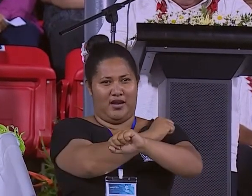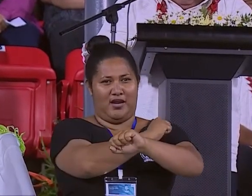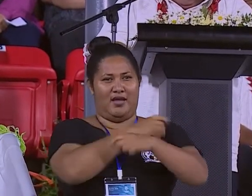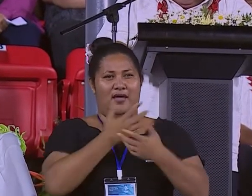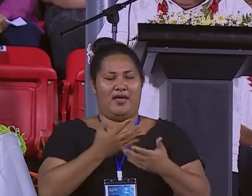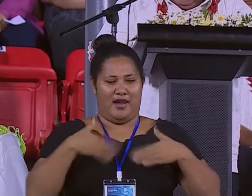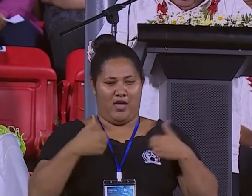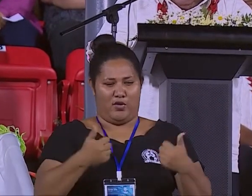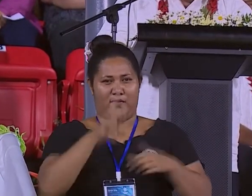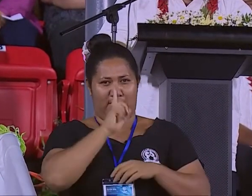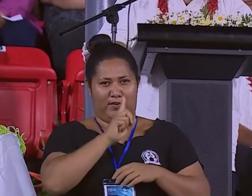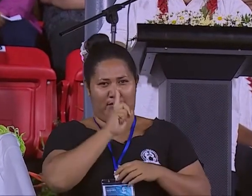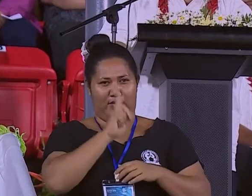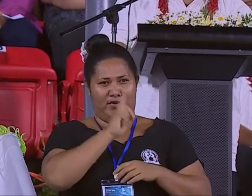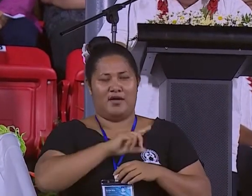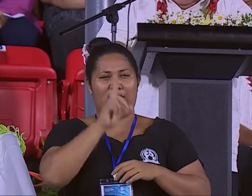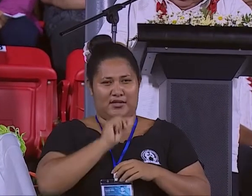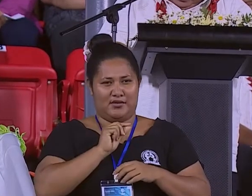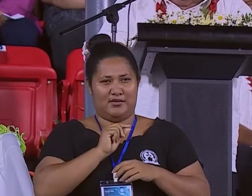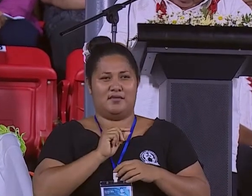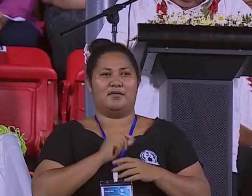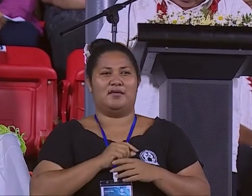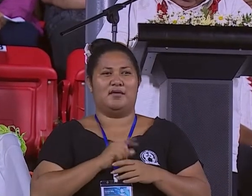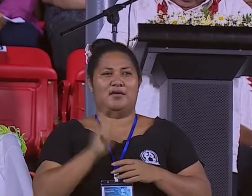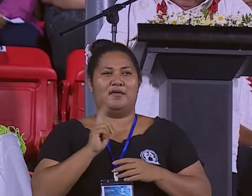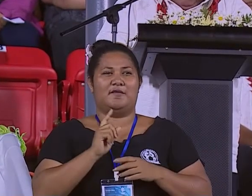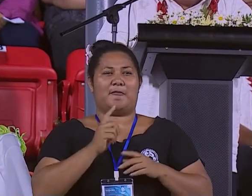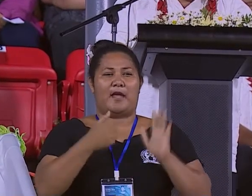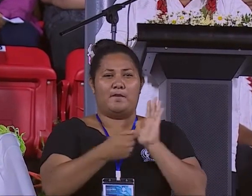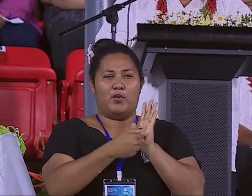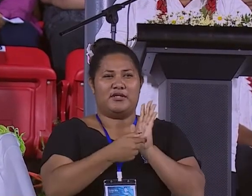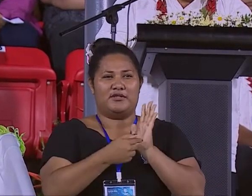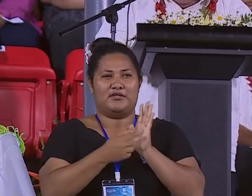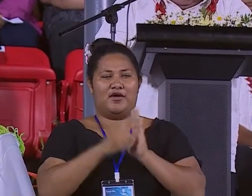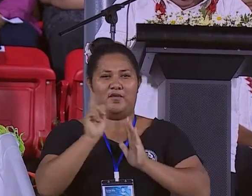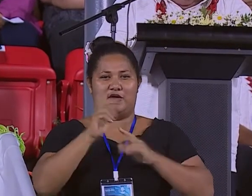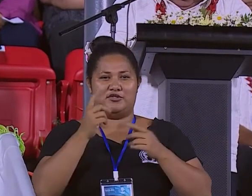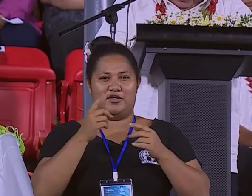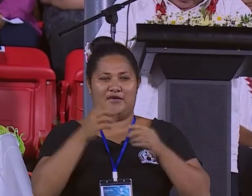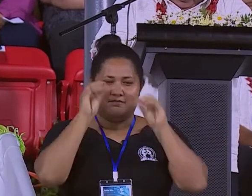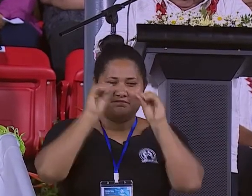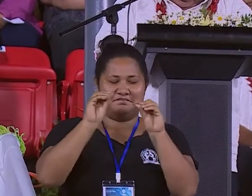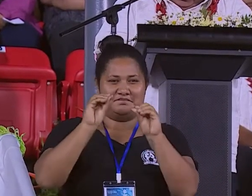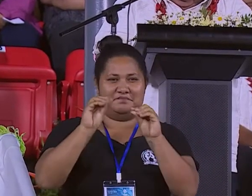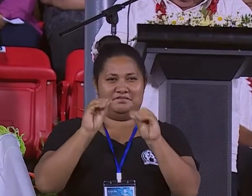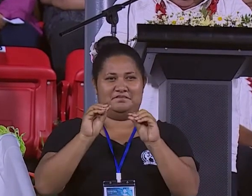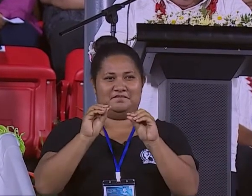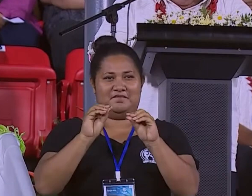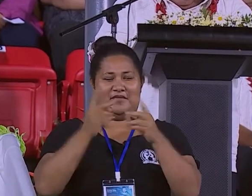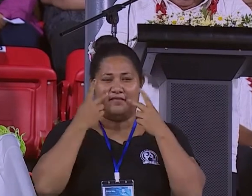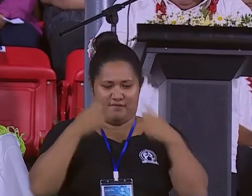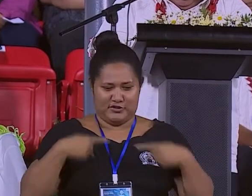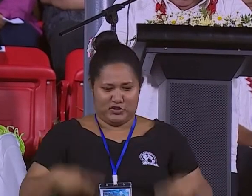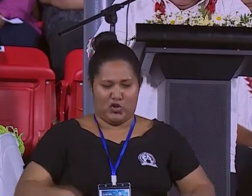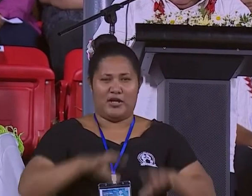our oceans, and healthy peoples. Hence, the importance of physical